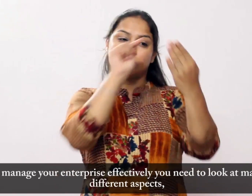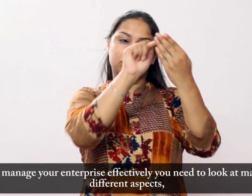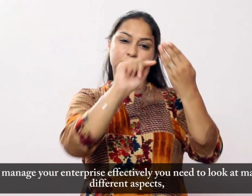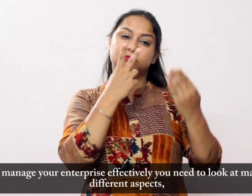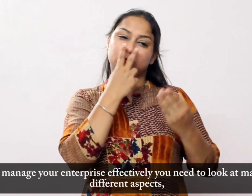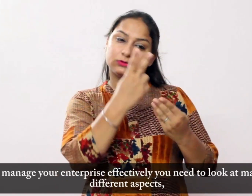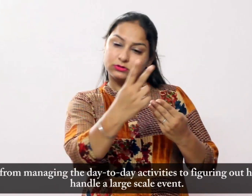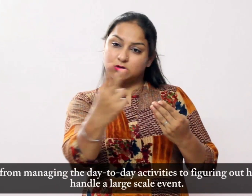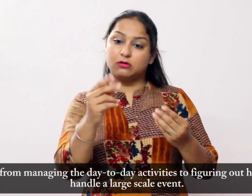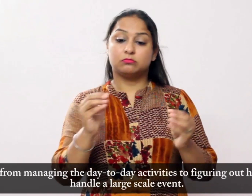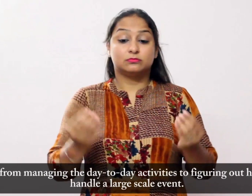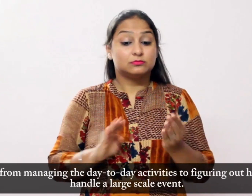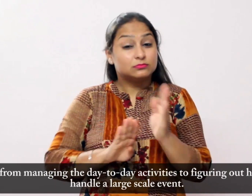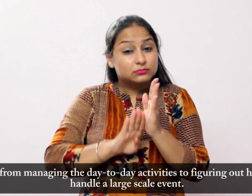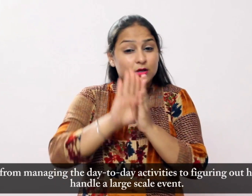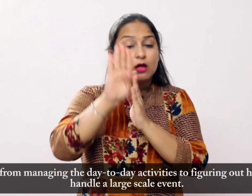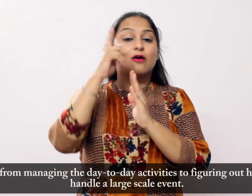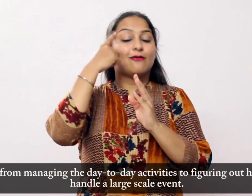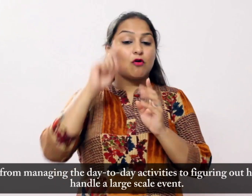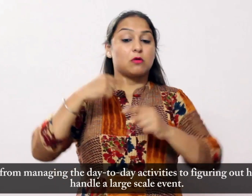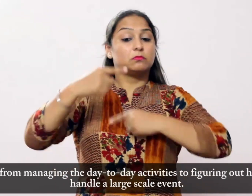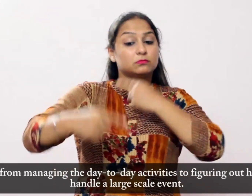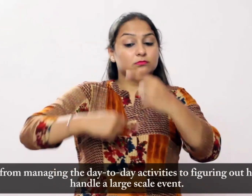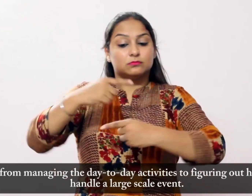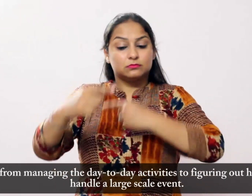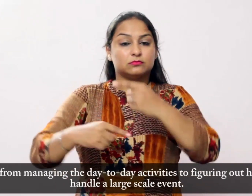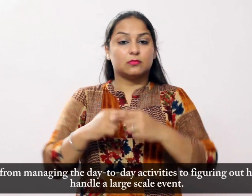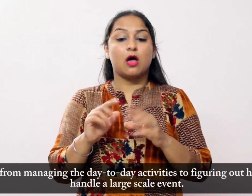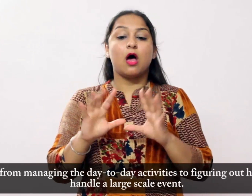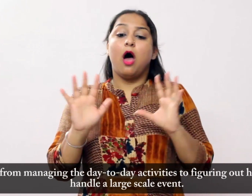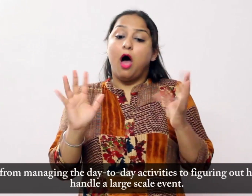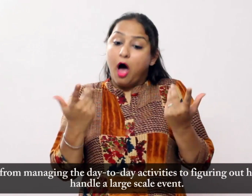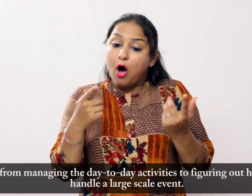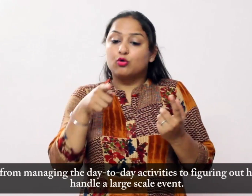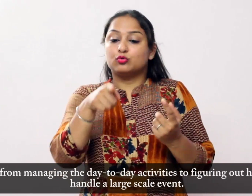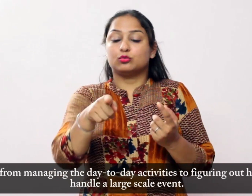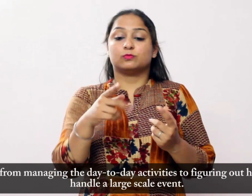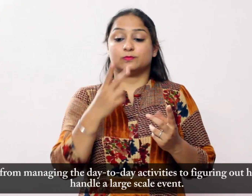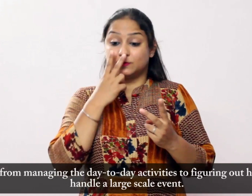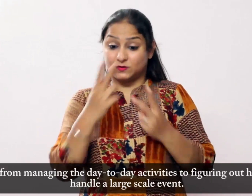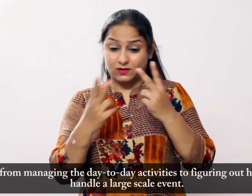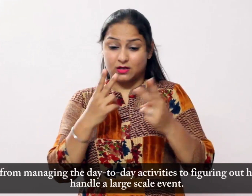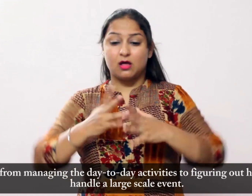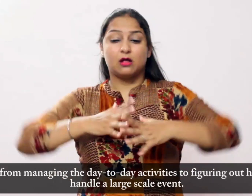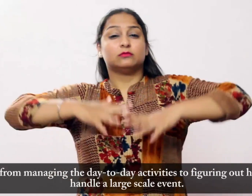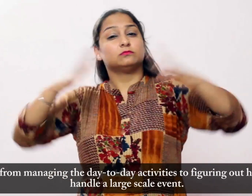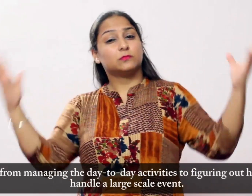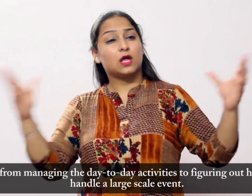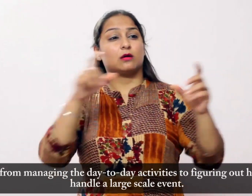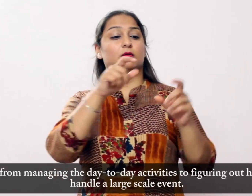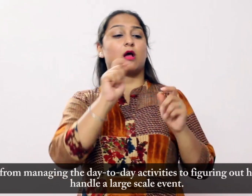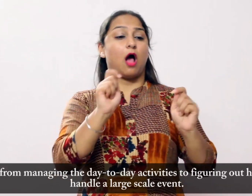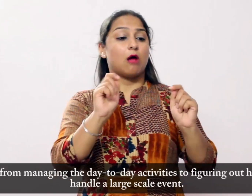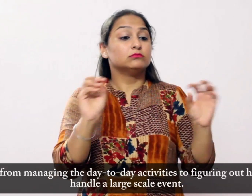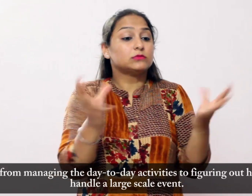aspects, right from managing the day-to-day activities to figuring out how to handle large-scale event.